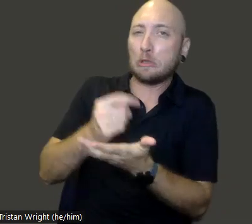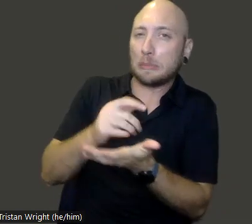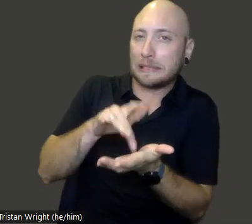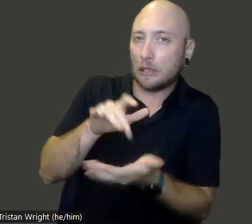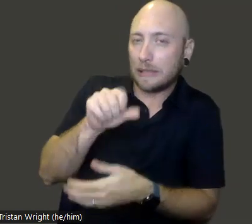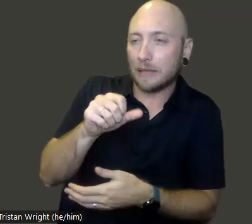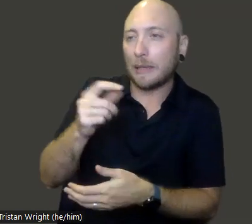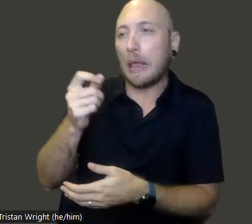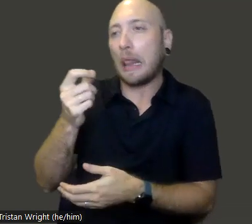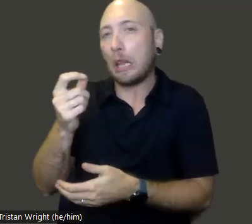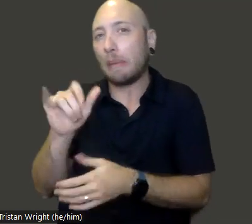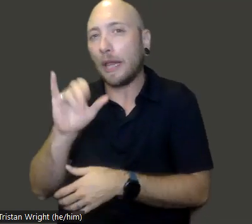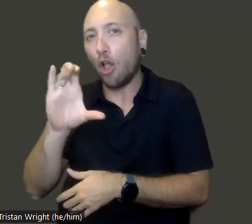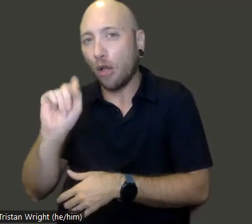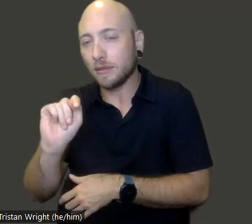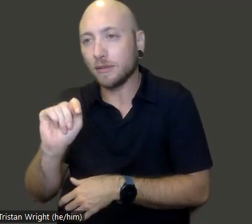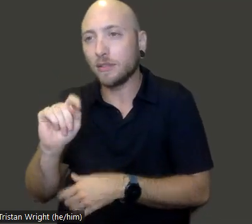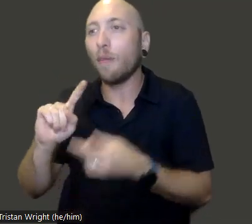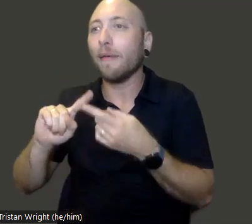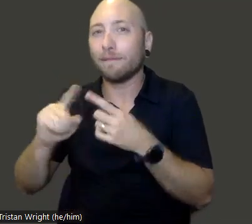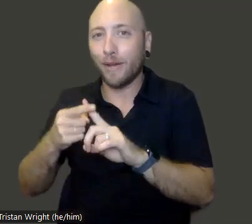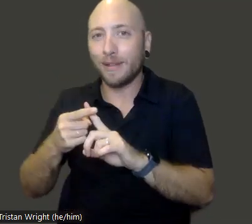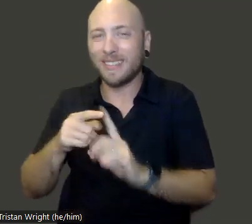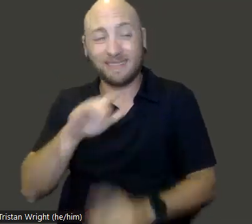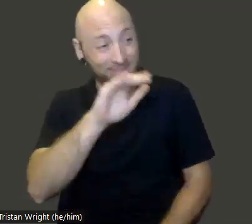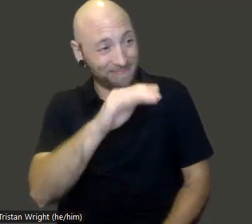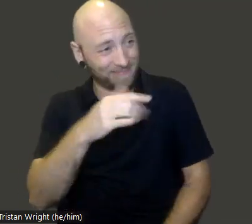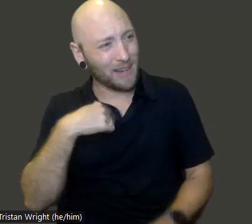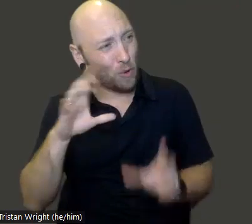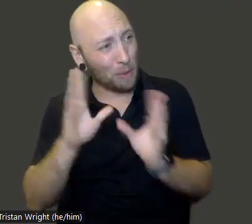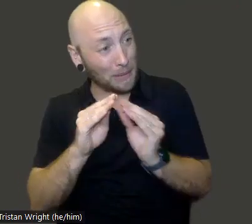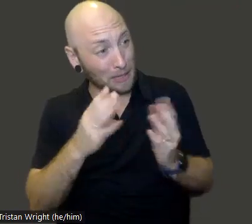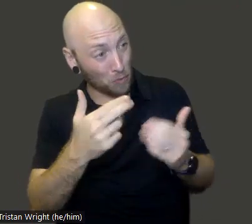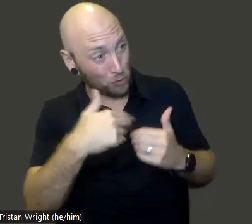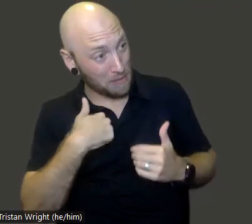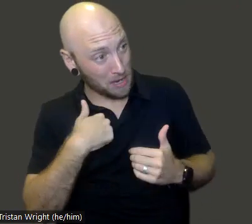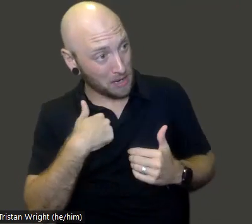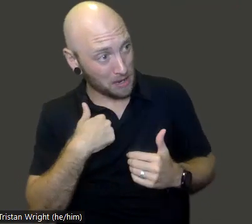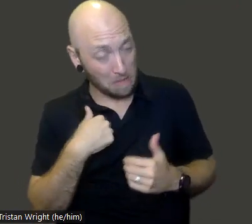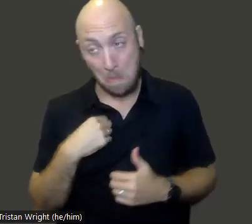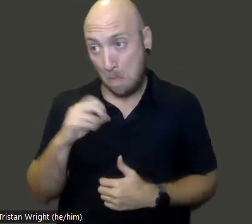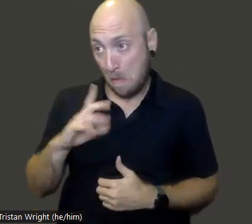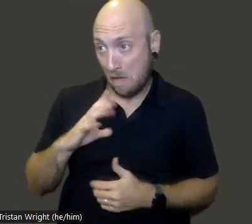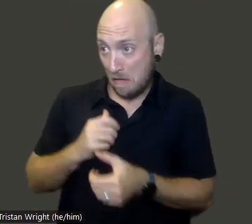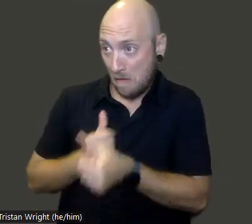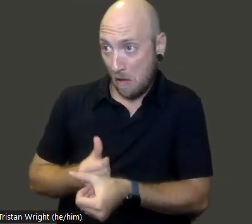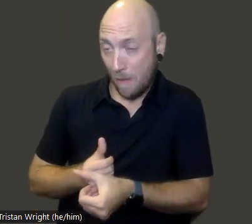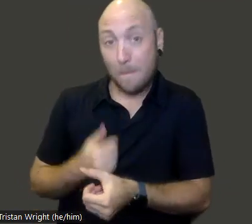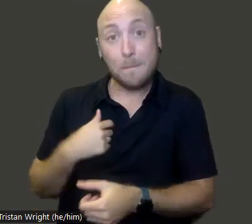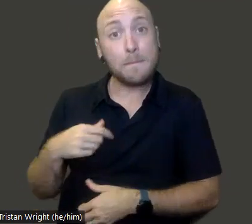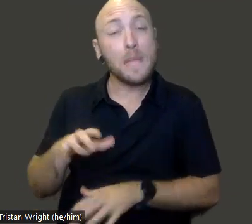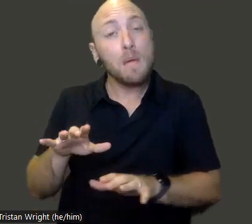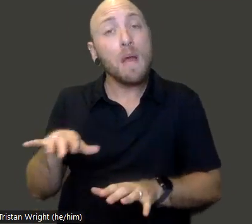meetings, and he said, hey, do you want to come along? So I went along. And what I found in that place was not necessarily the solution, but